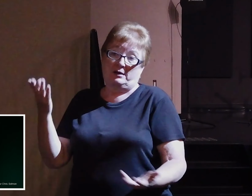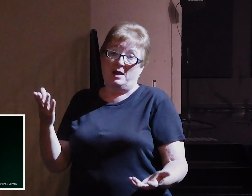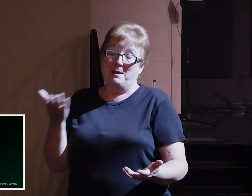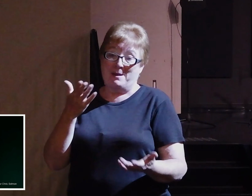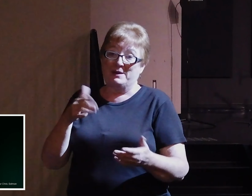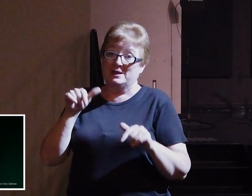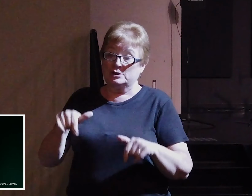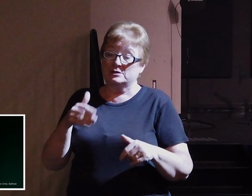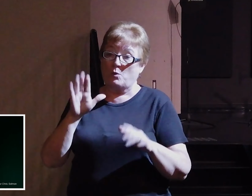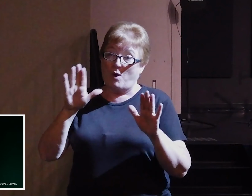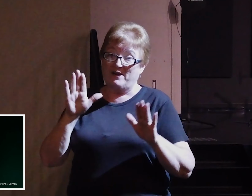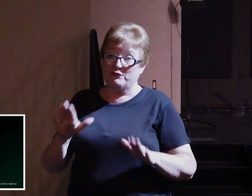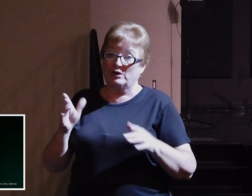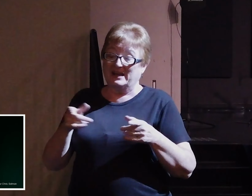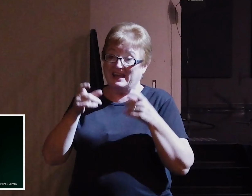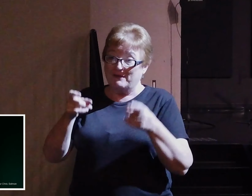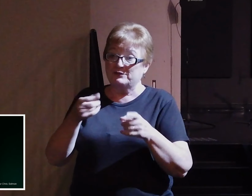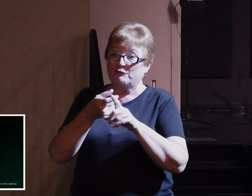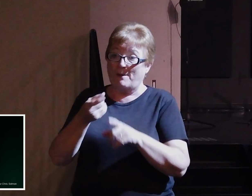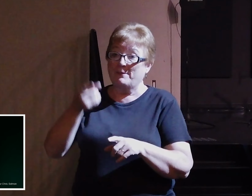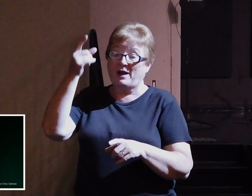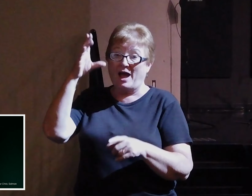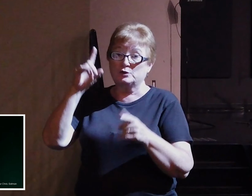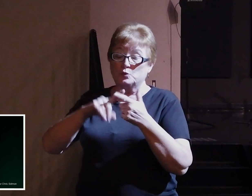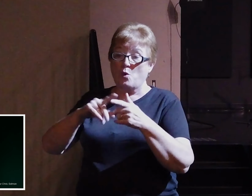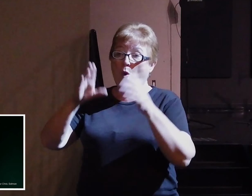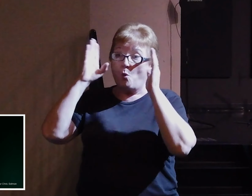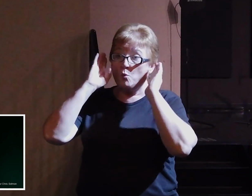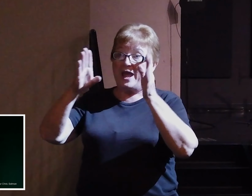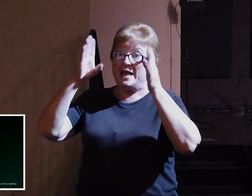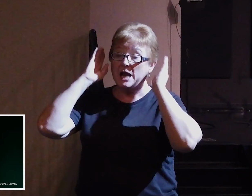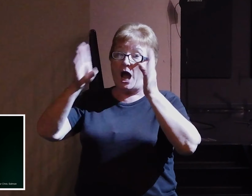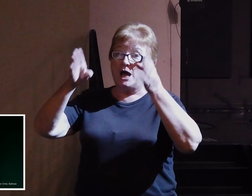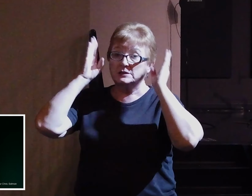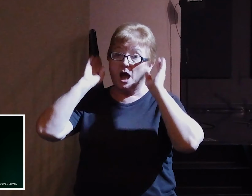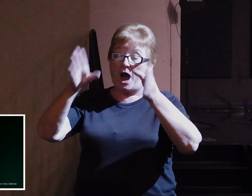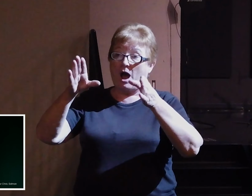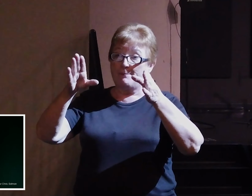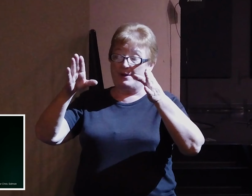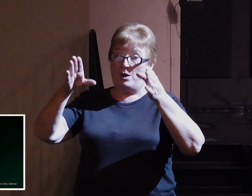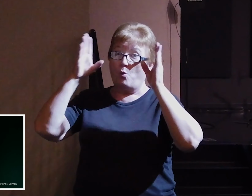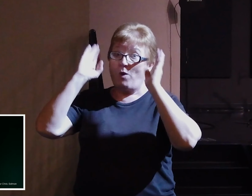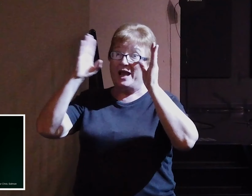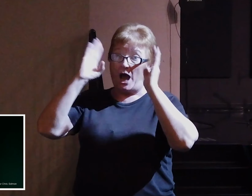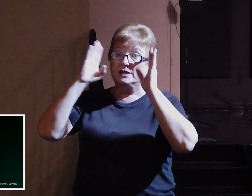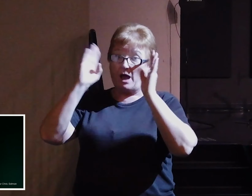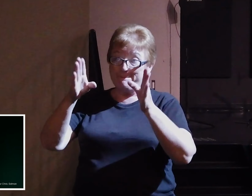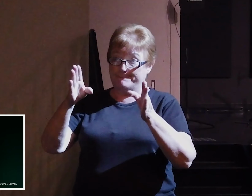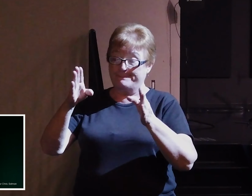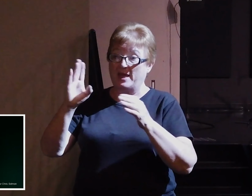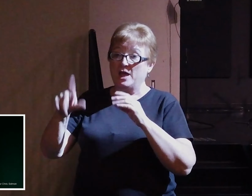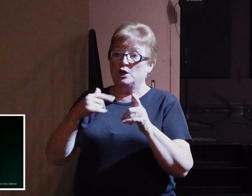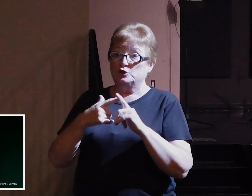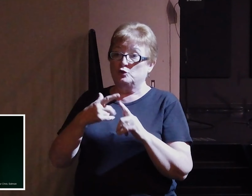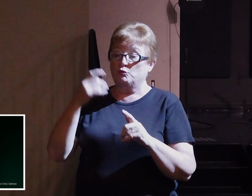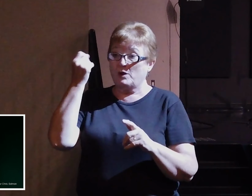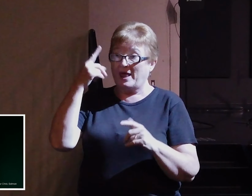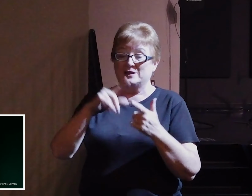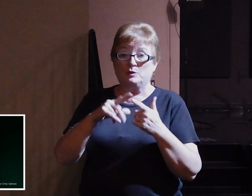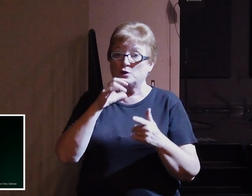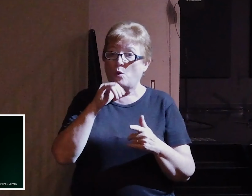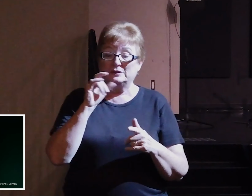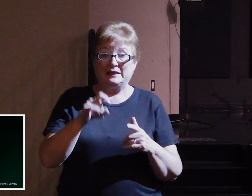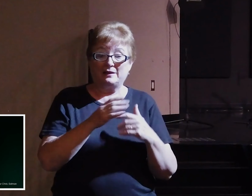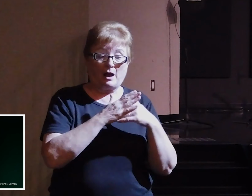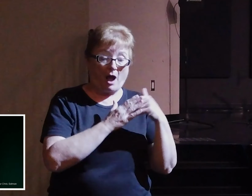us up, to wake us up and to see the value of something deeper than our comforts, to see the value of the